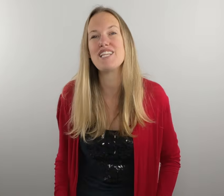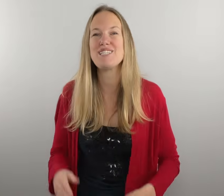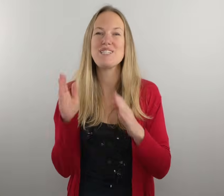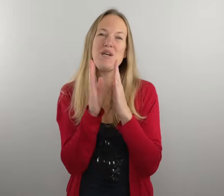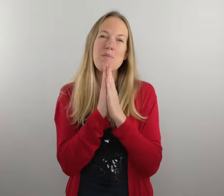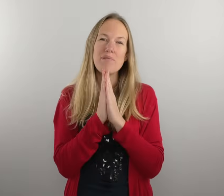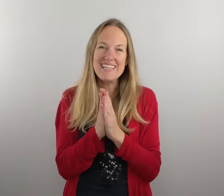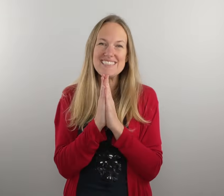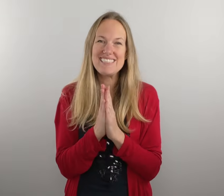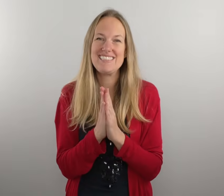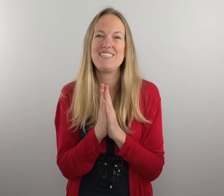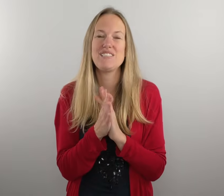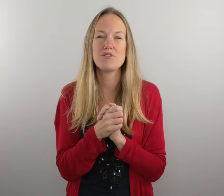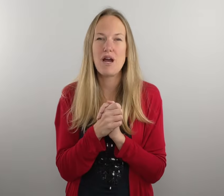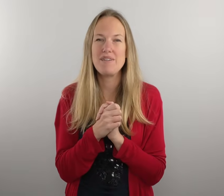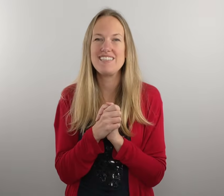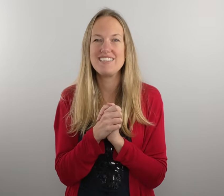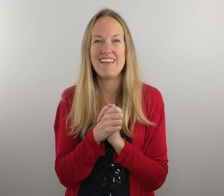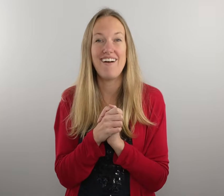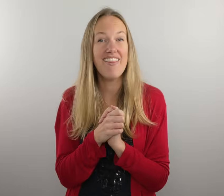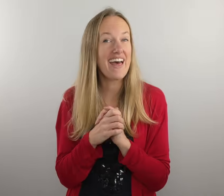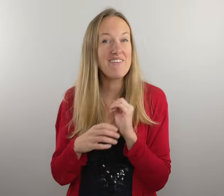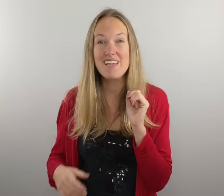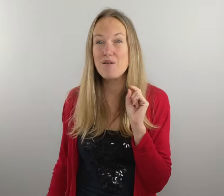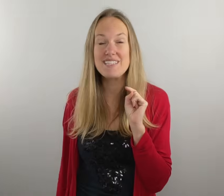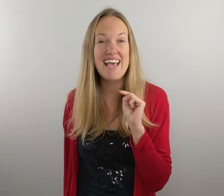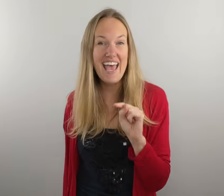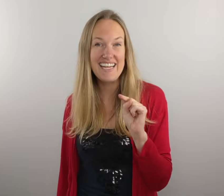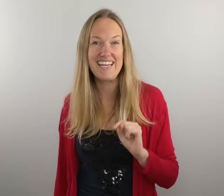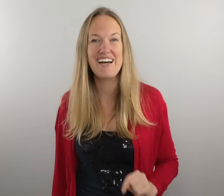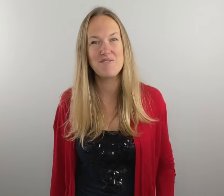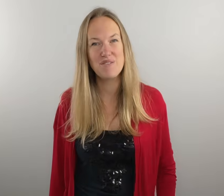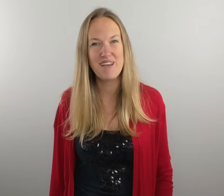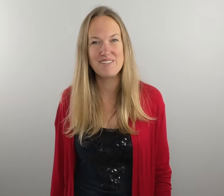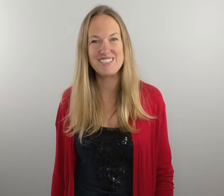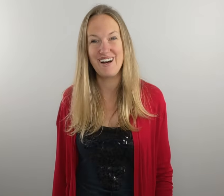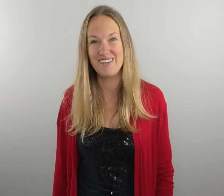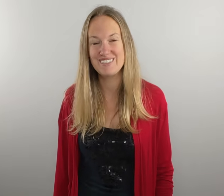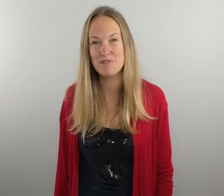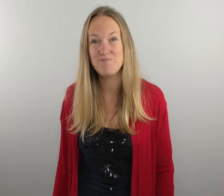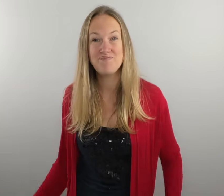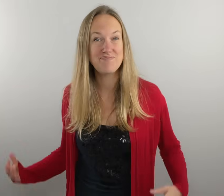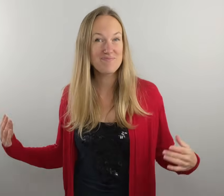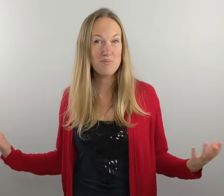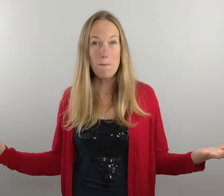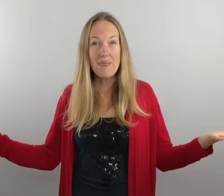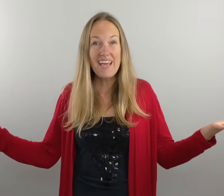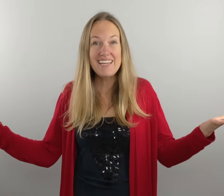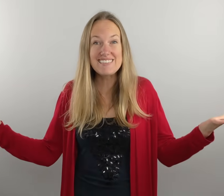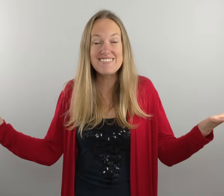least, please consider subscribing to the channel. That way you won't miss any of your favorite songs. Okay, so this